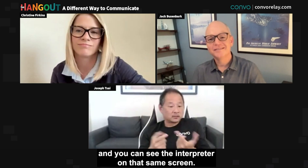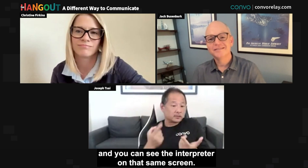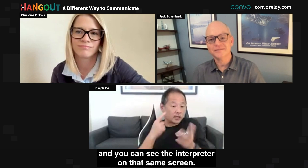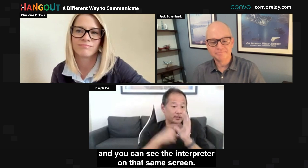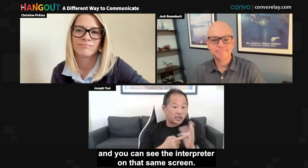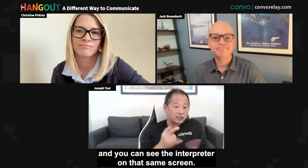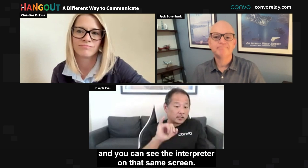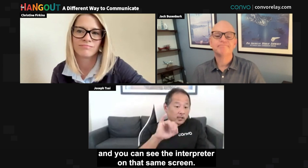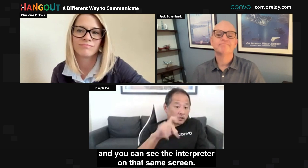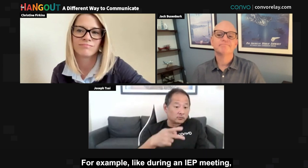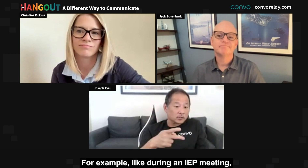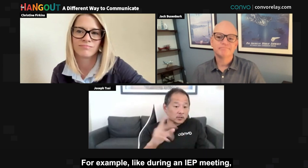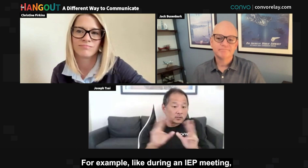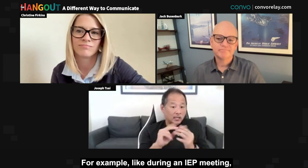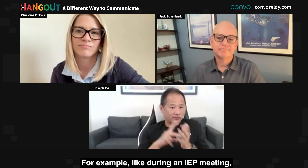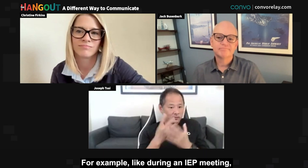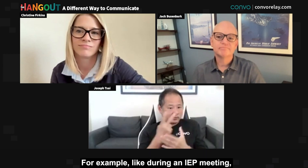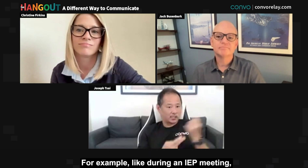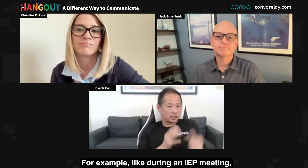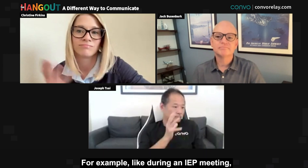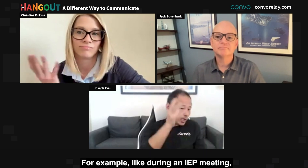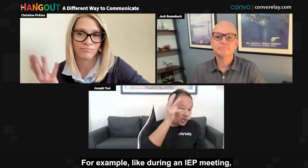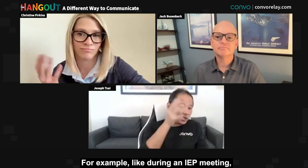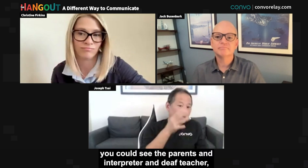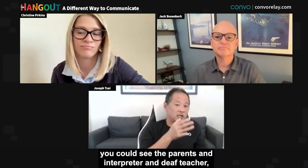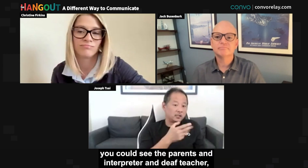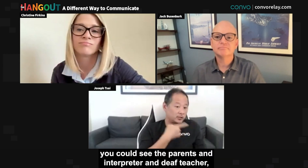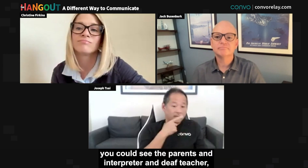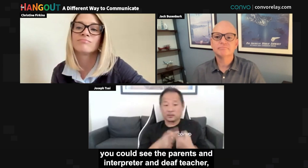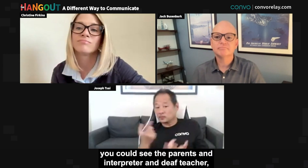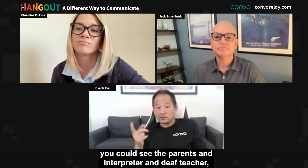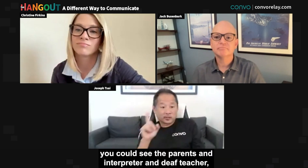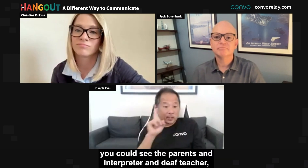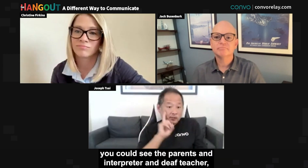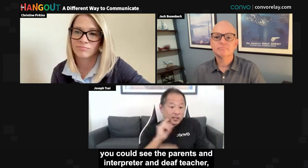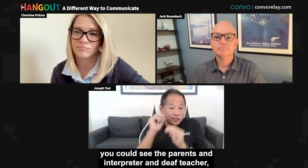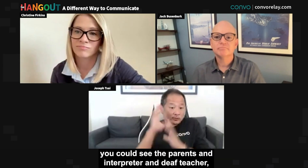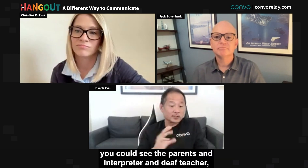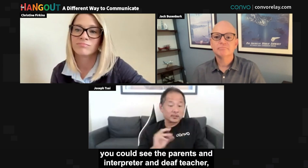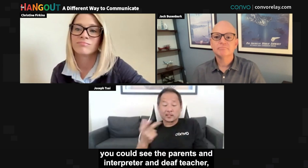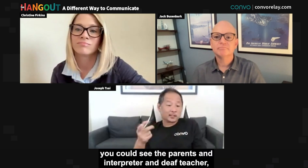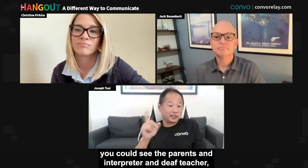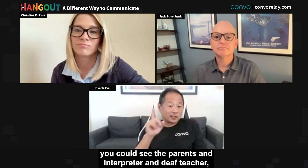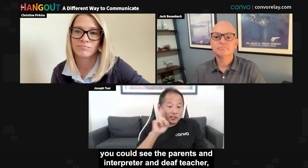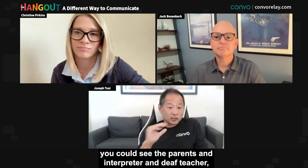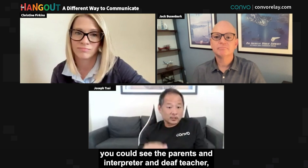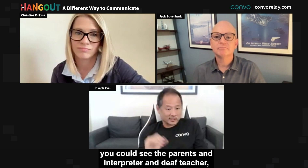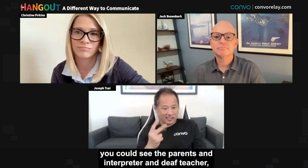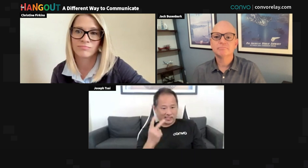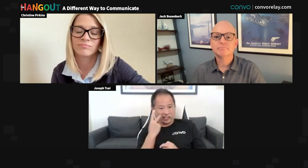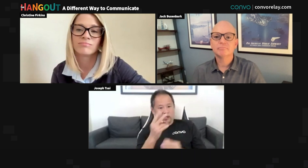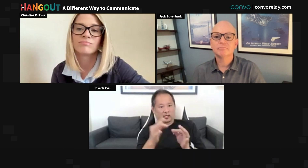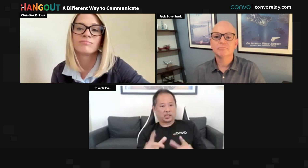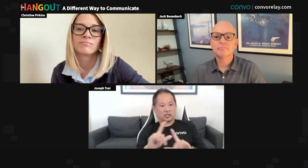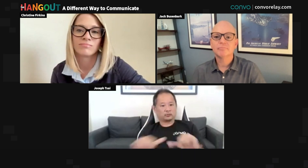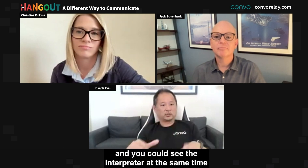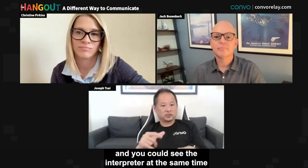on that same screen. For example, like during an IEP meeting, you could see the parents, the interpreter, a deaf teacher, and you can